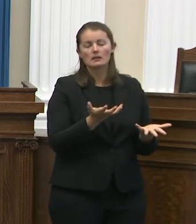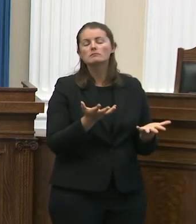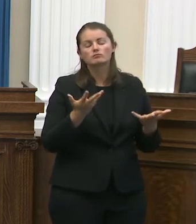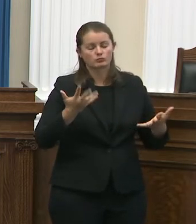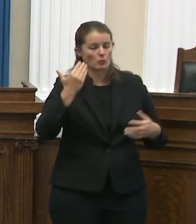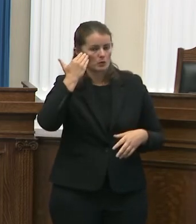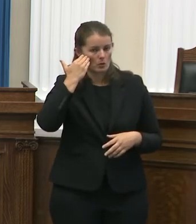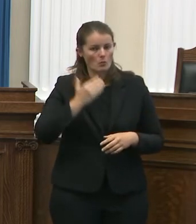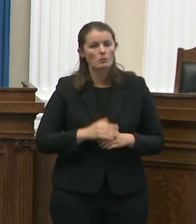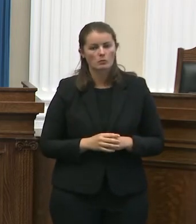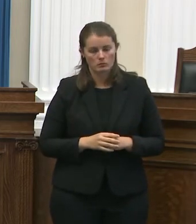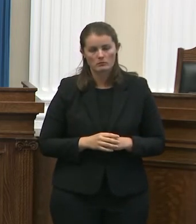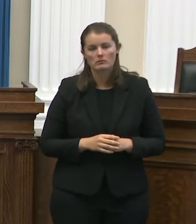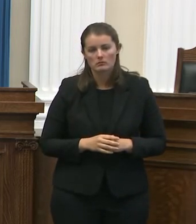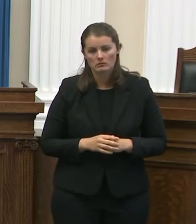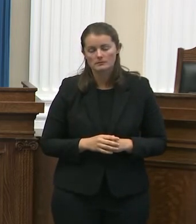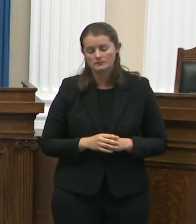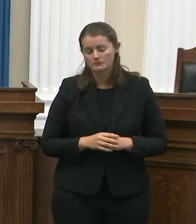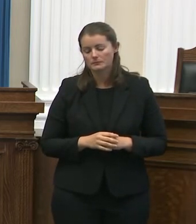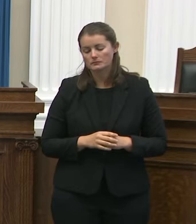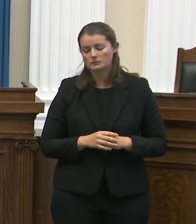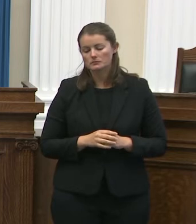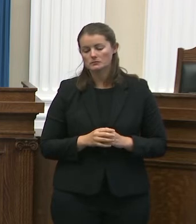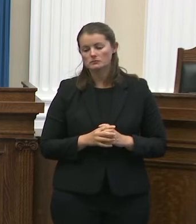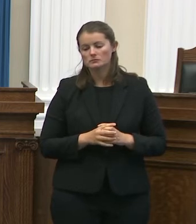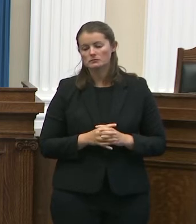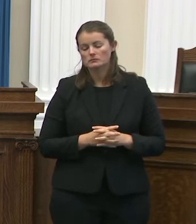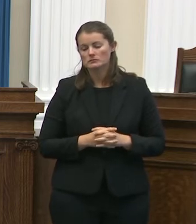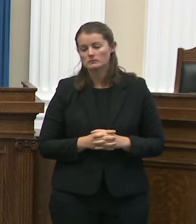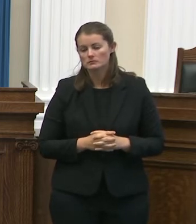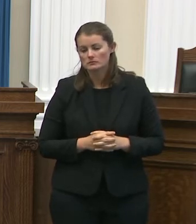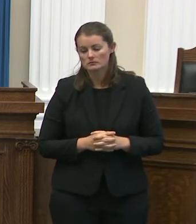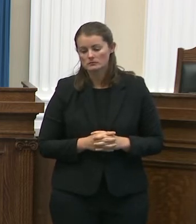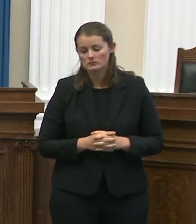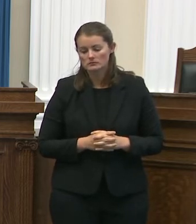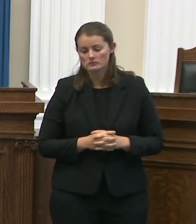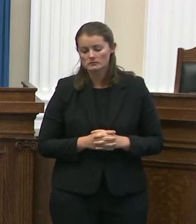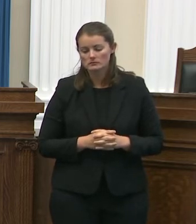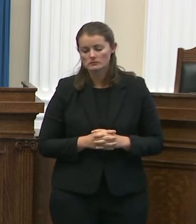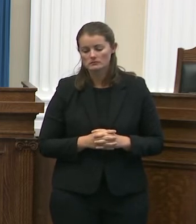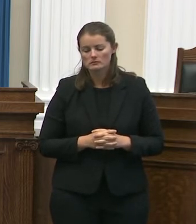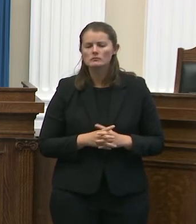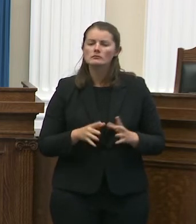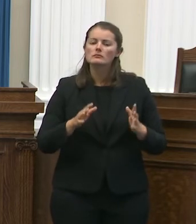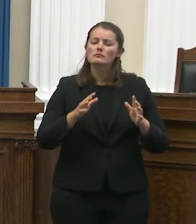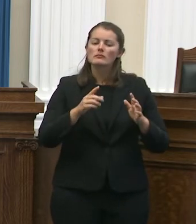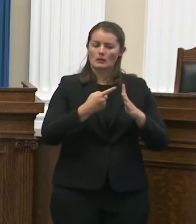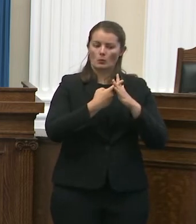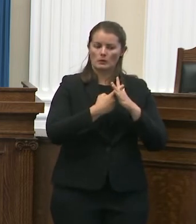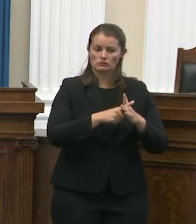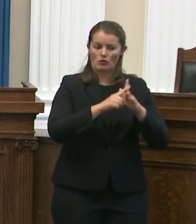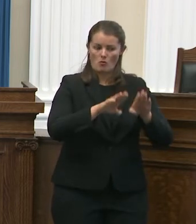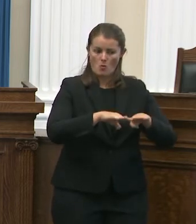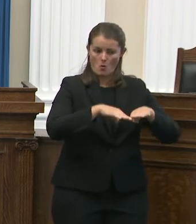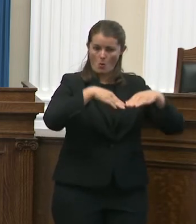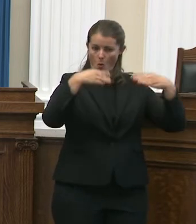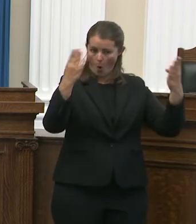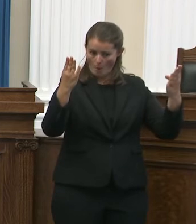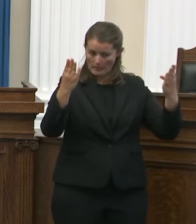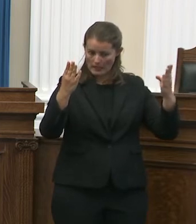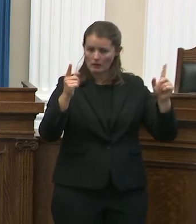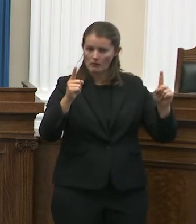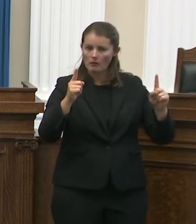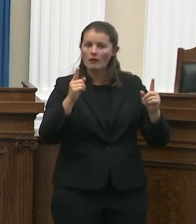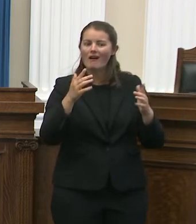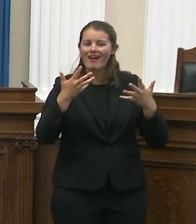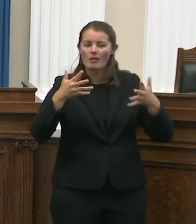I committed that we would remain flexible and let data and recommendations of public health and emergency management professionals